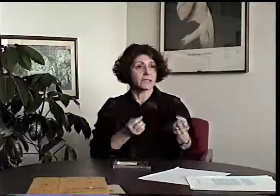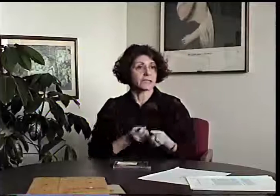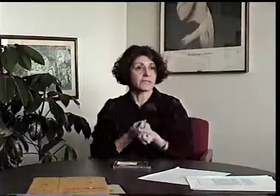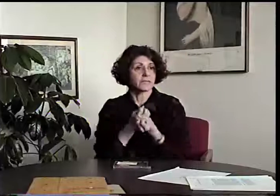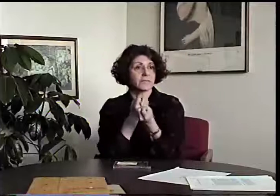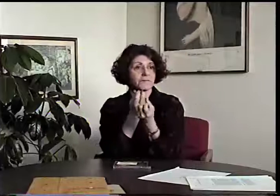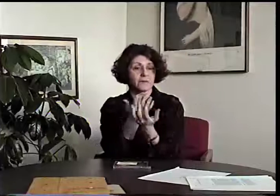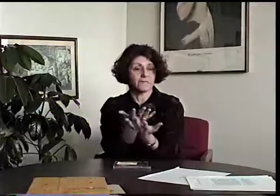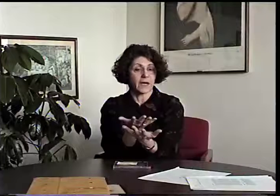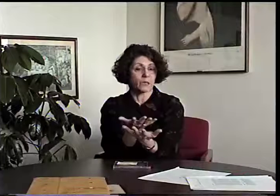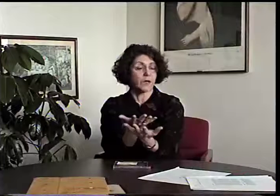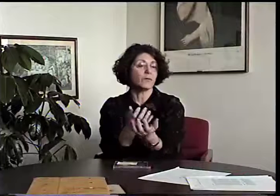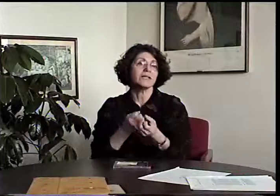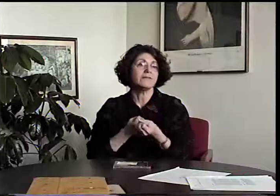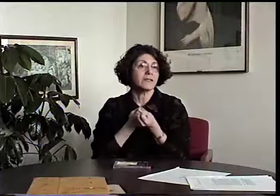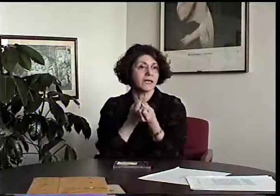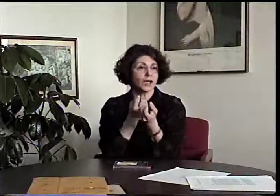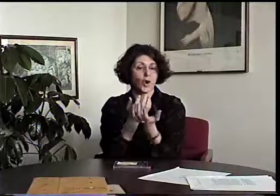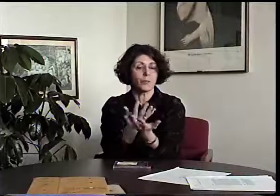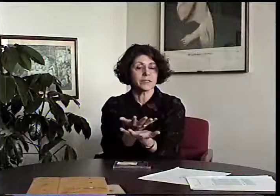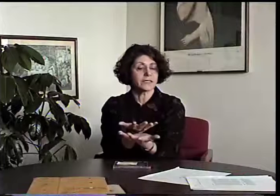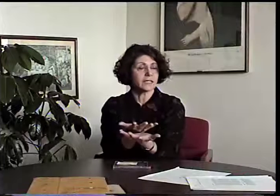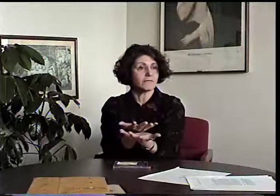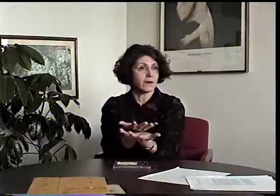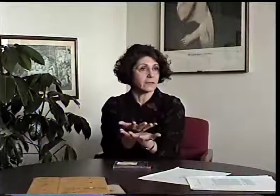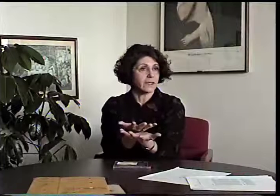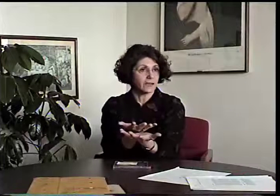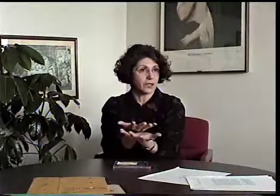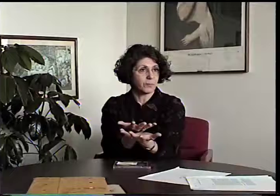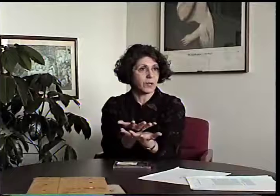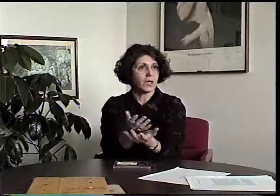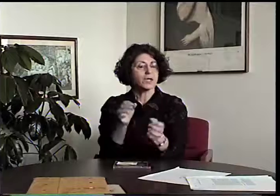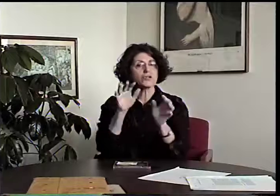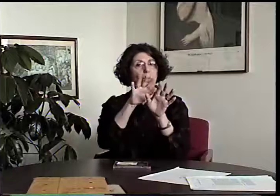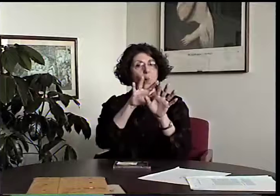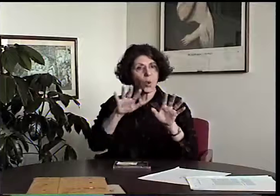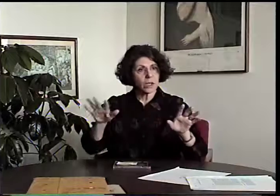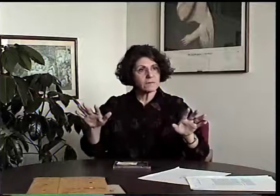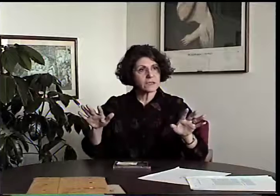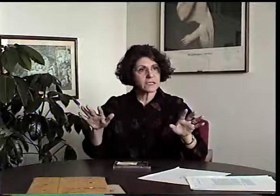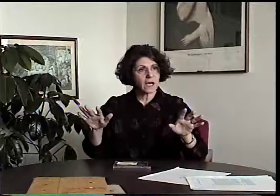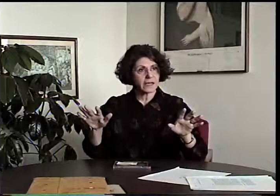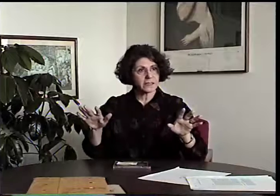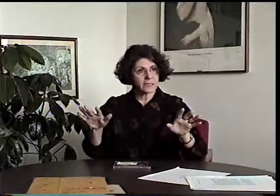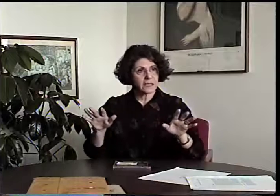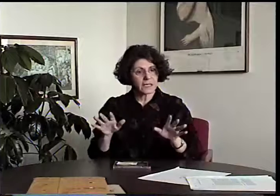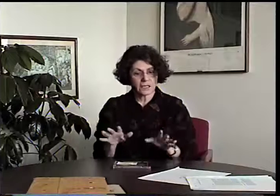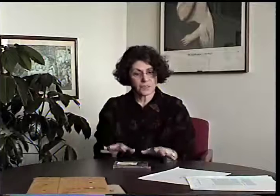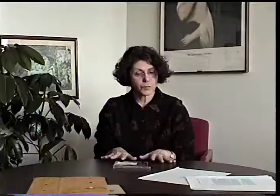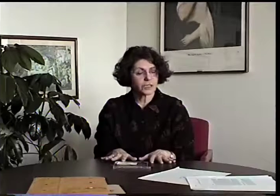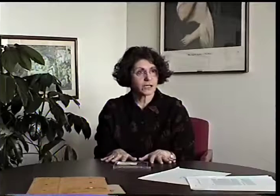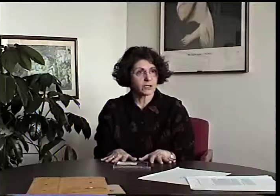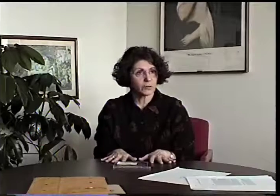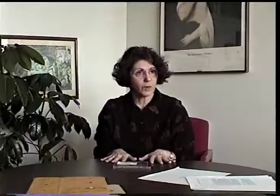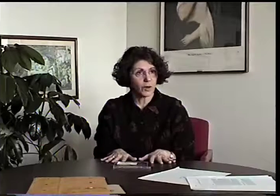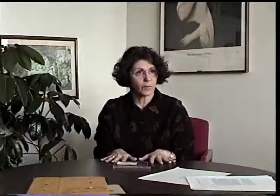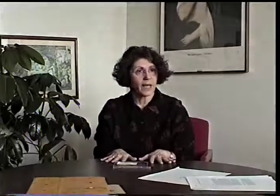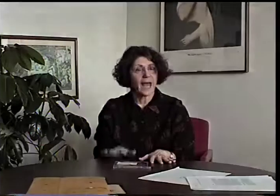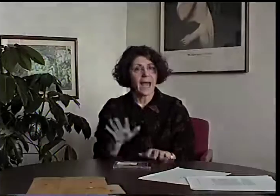signs, except for the final one. Well, even then, it opens to that final hand shape. So all of the signs in this particular poem